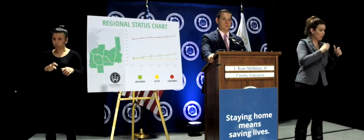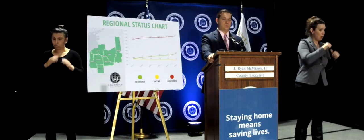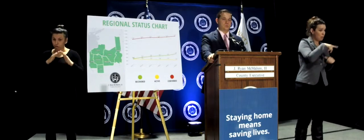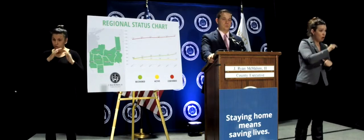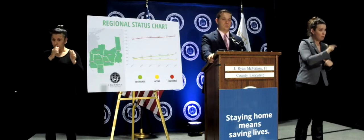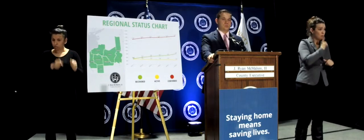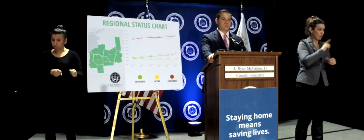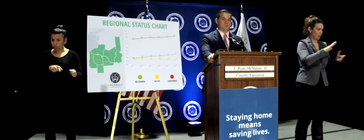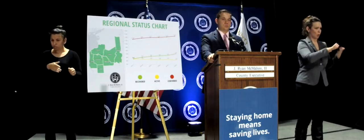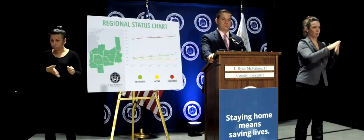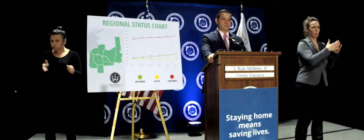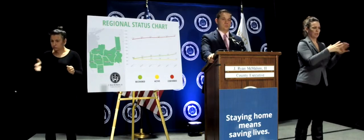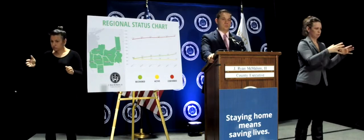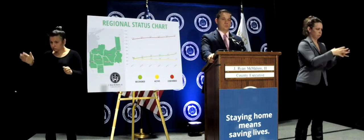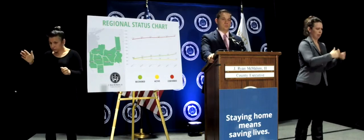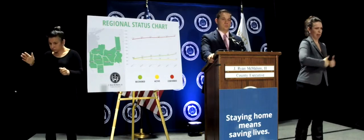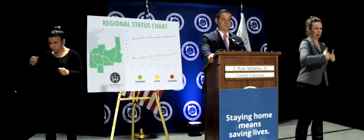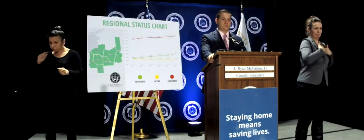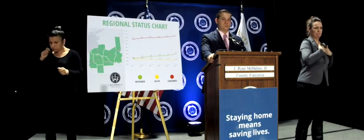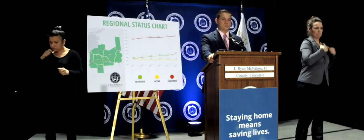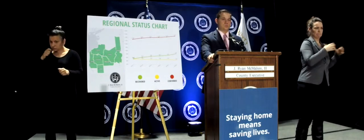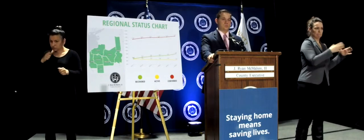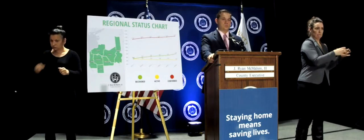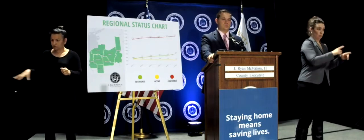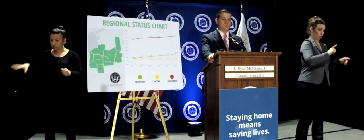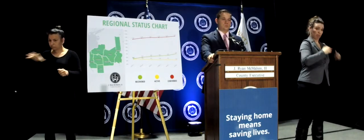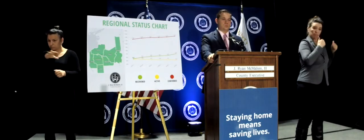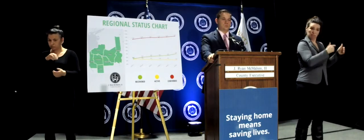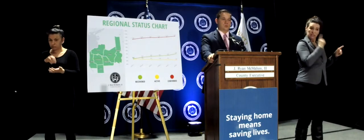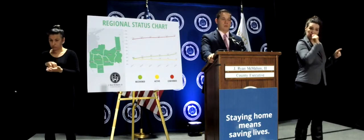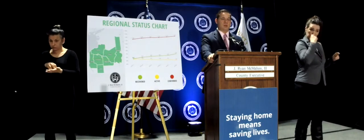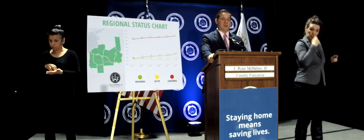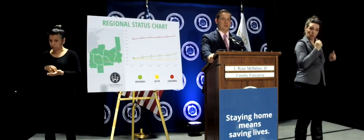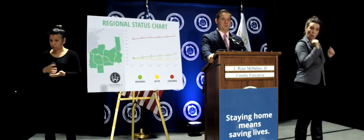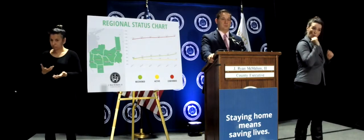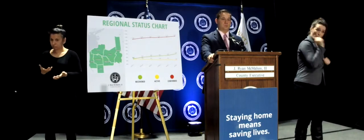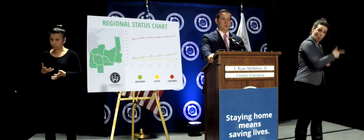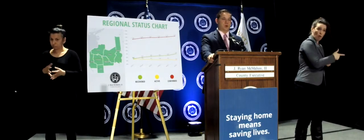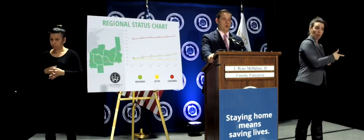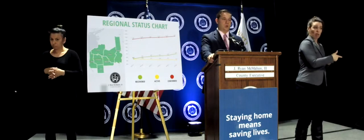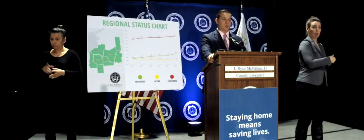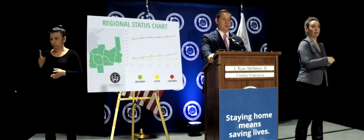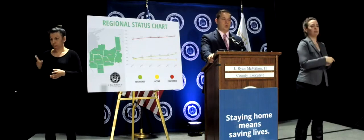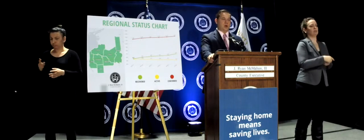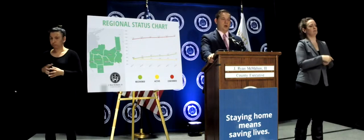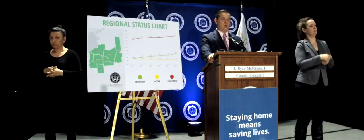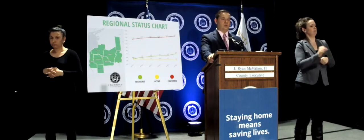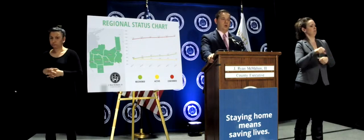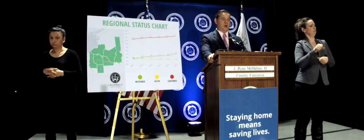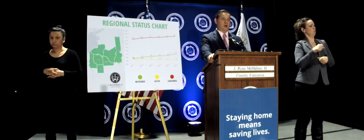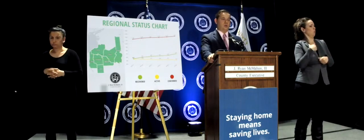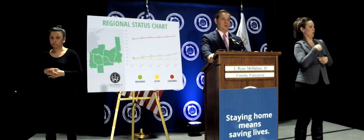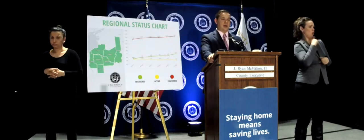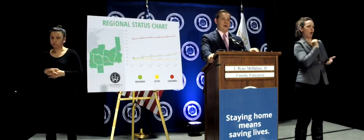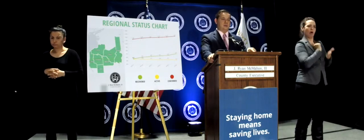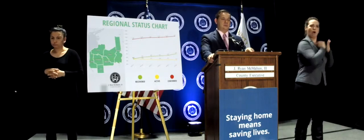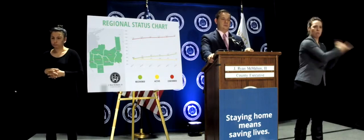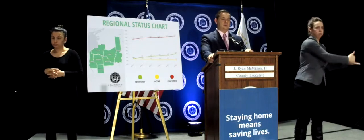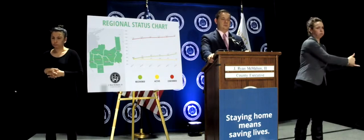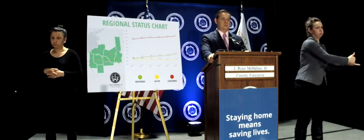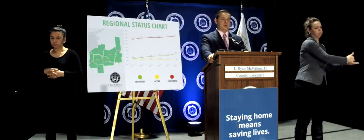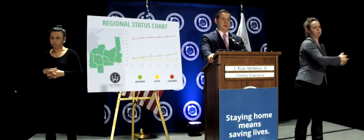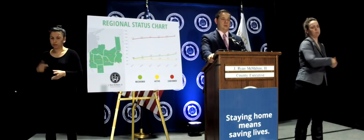people with symptoms, without symptoms. That's your focus right now? Yeah, mitigation. We know overall